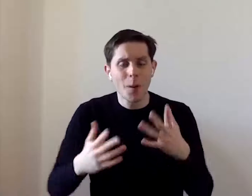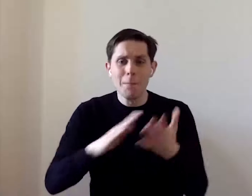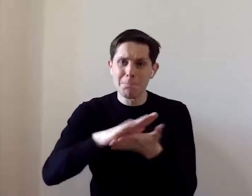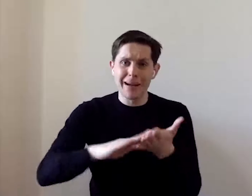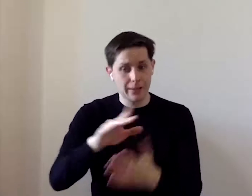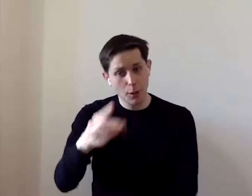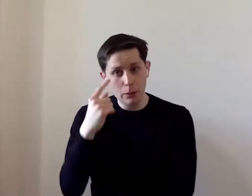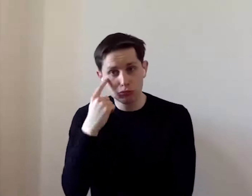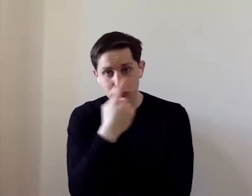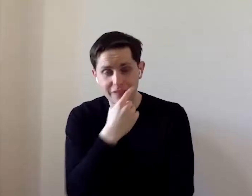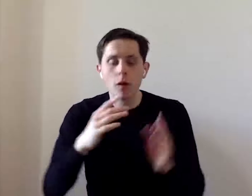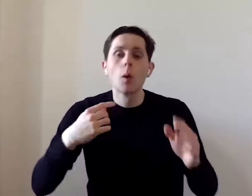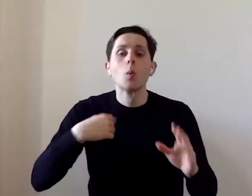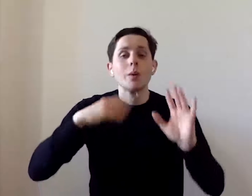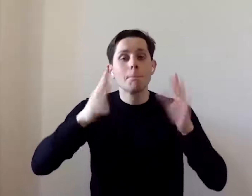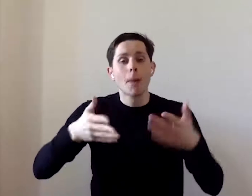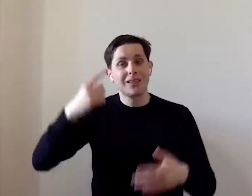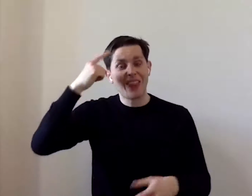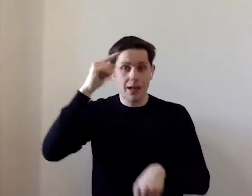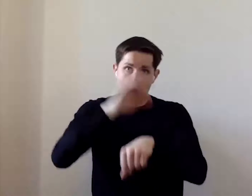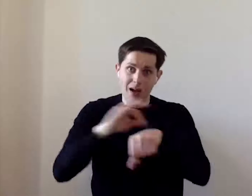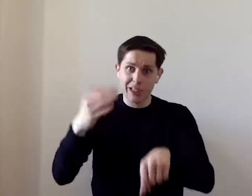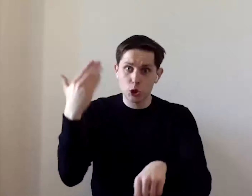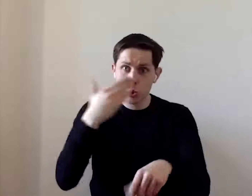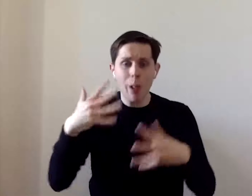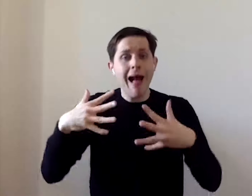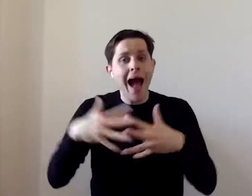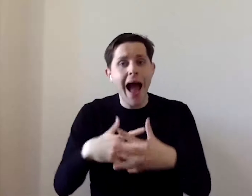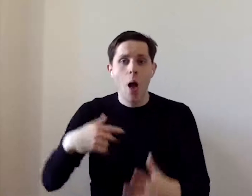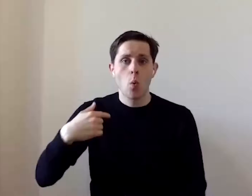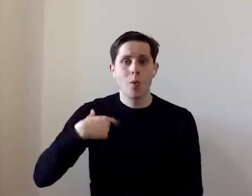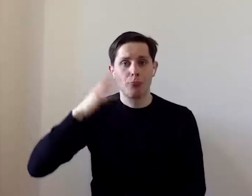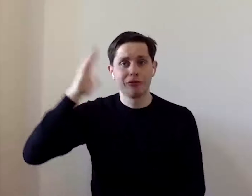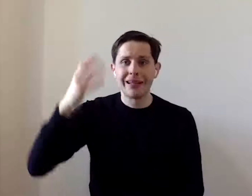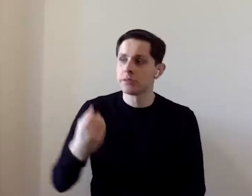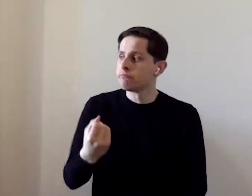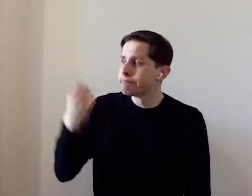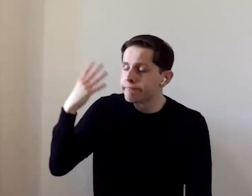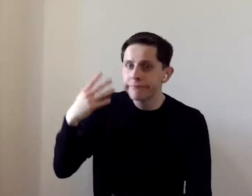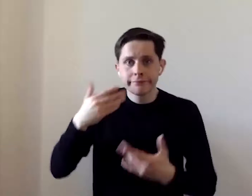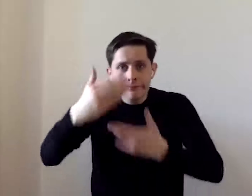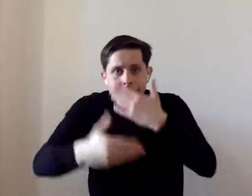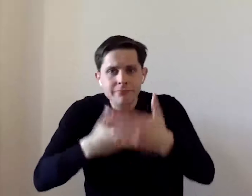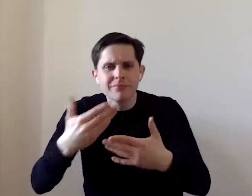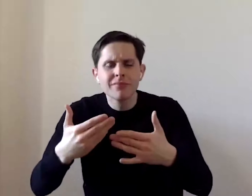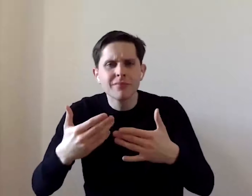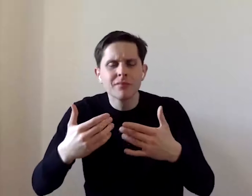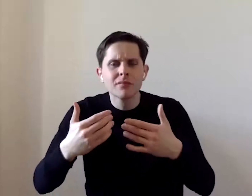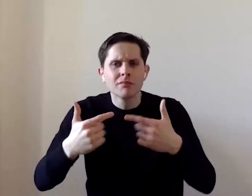And that sort of raises the questions of the methods that we use both to make and present things in architecture school, which I